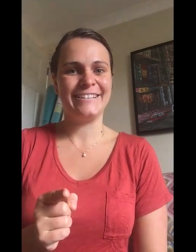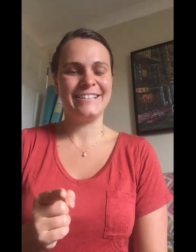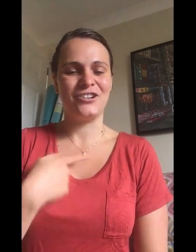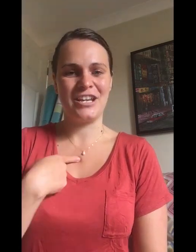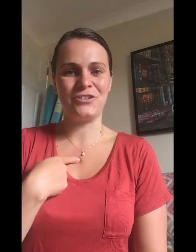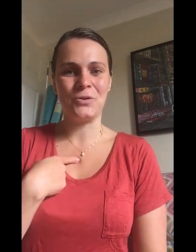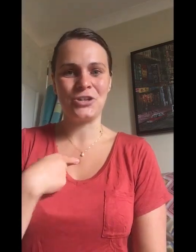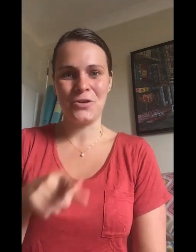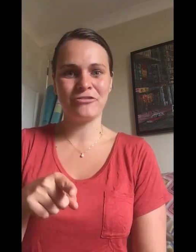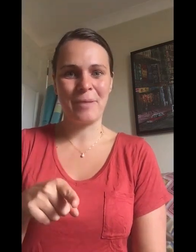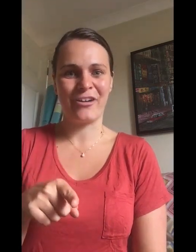So G for Georgia, who can remember it?